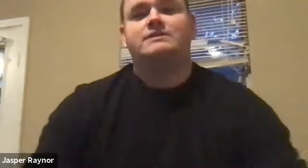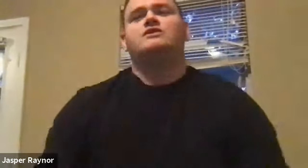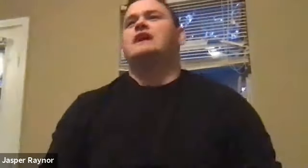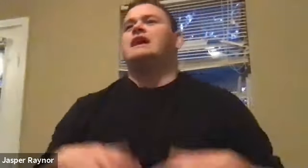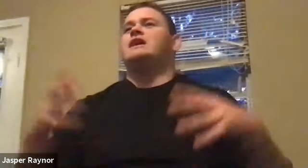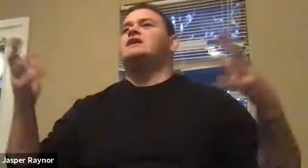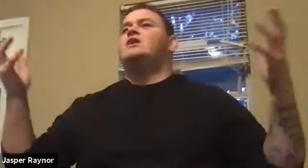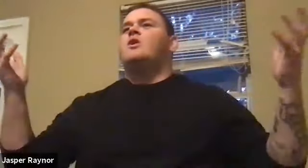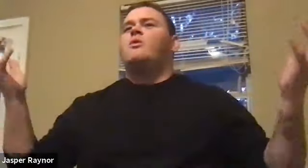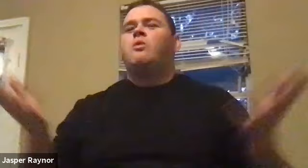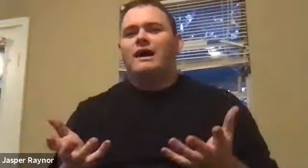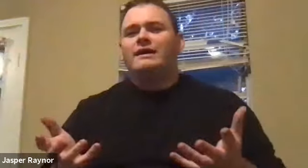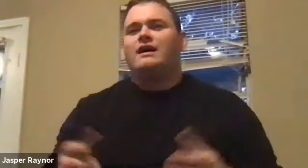so you're saying, what